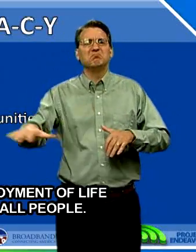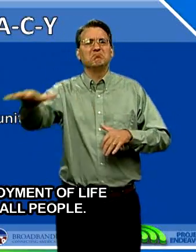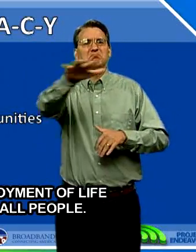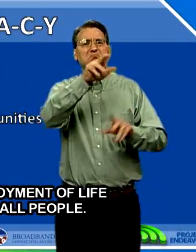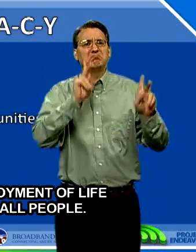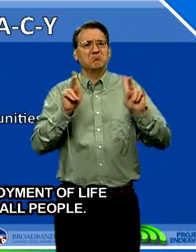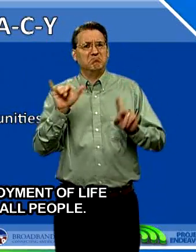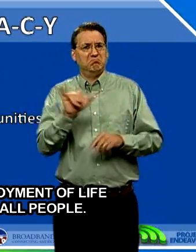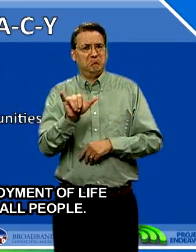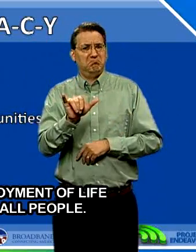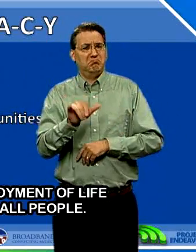all people.